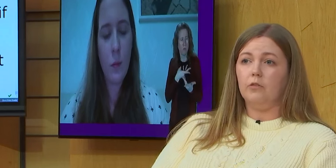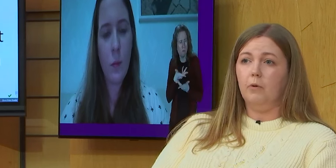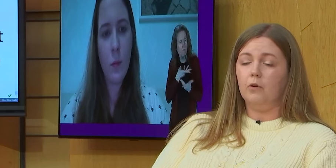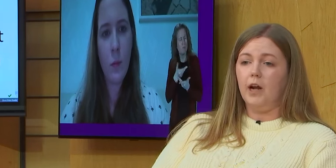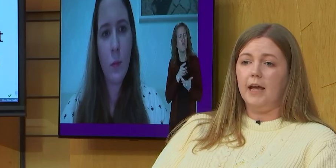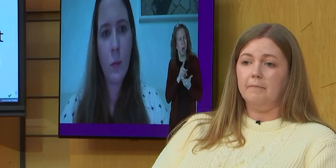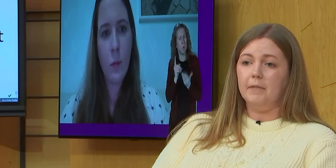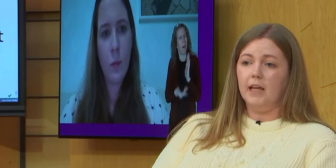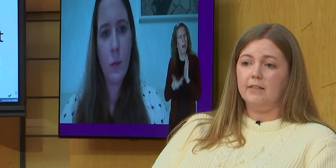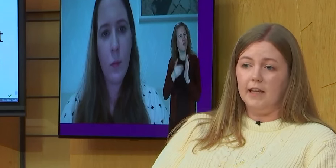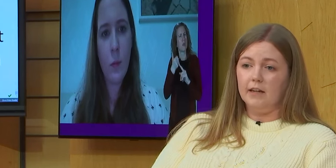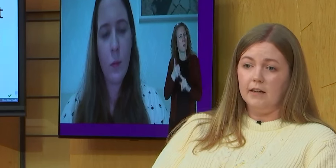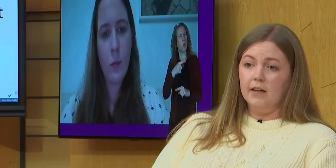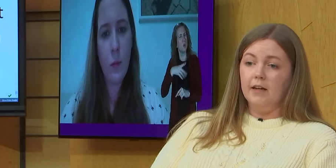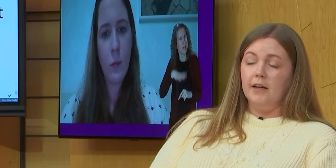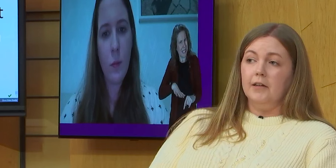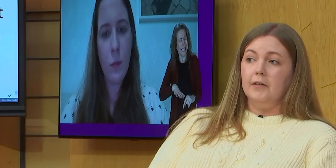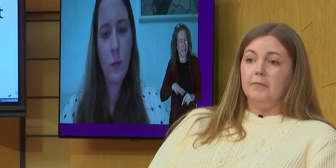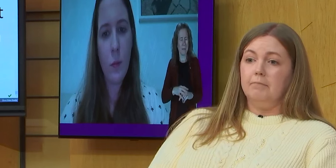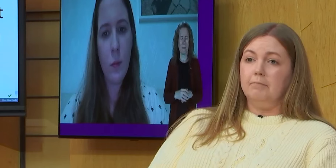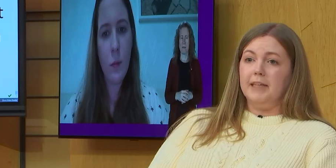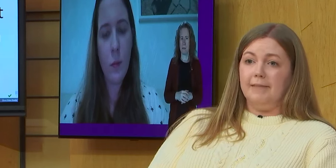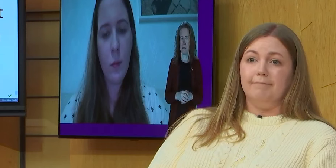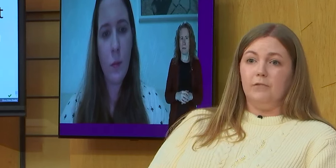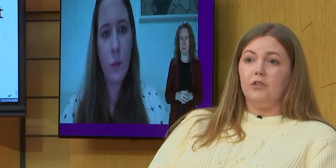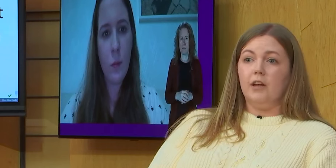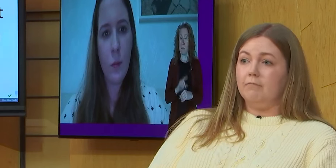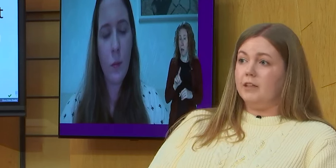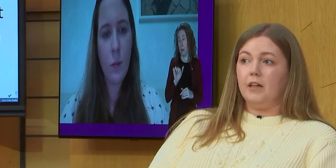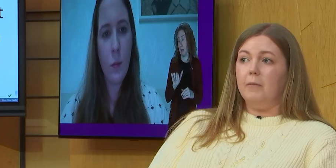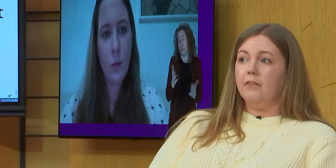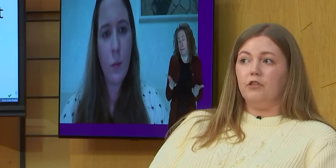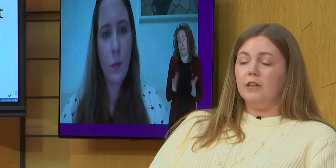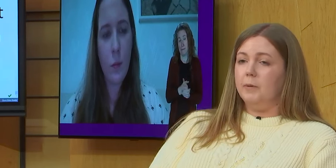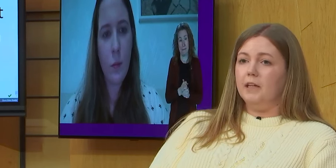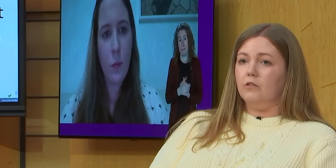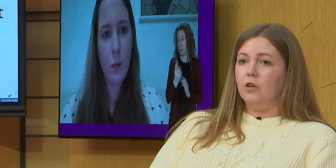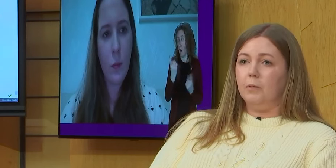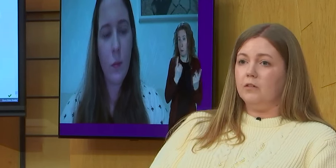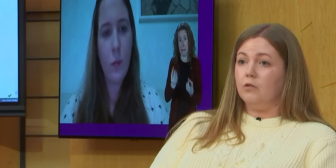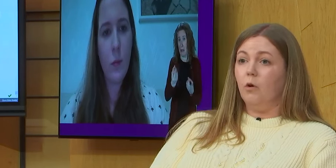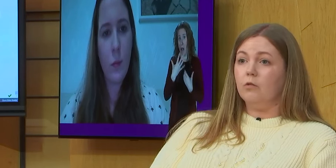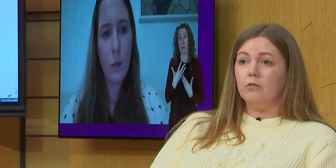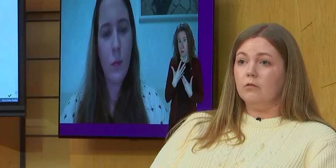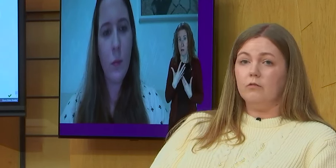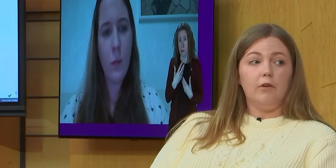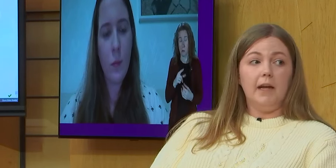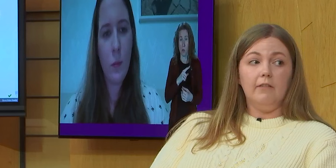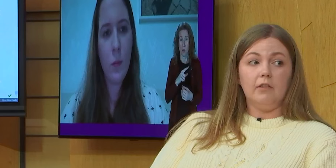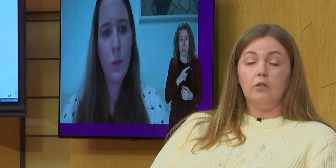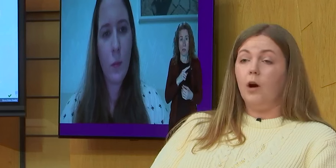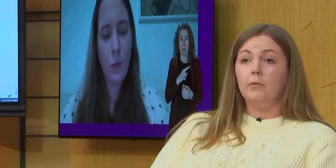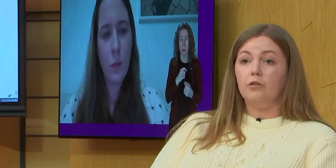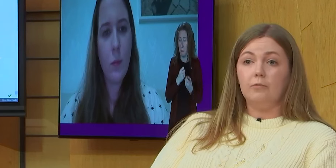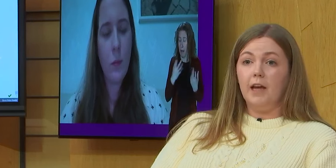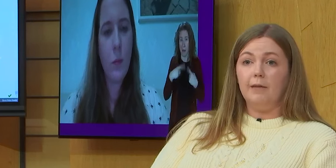other support is there. But yeah, just come and give us your experience too, because it's not, for many of us,